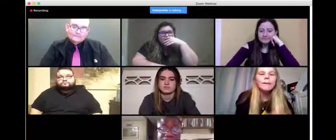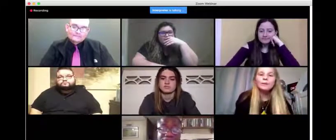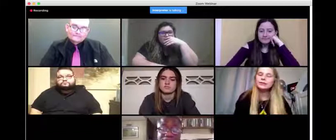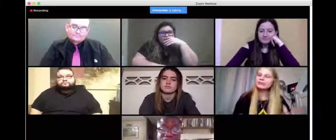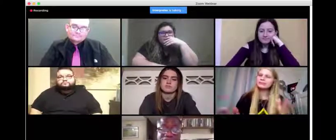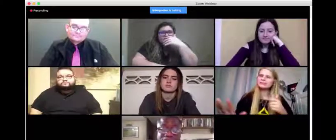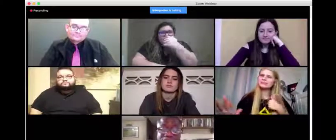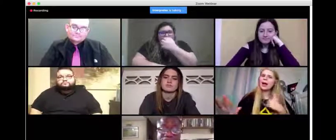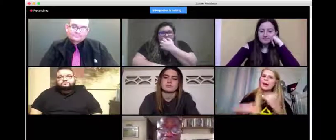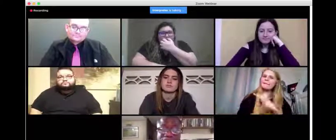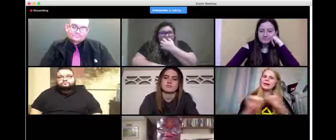myself.